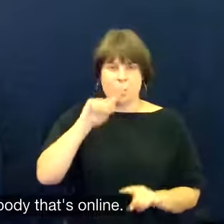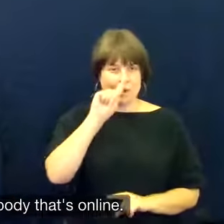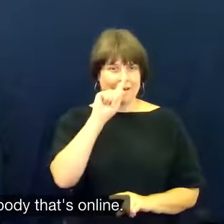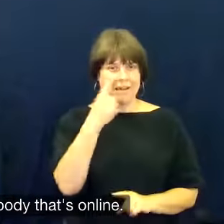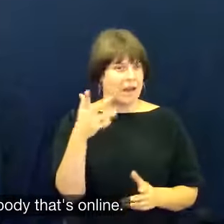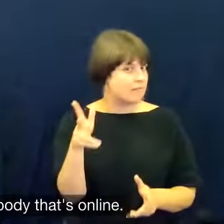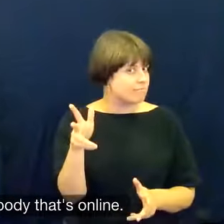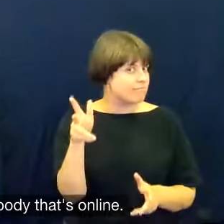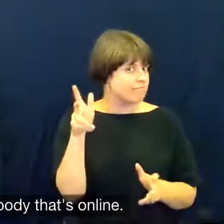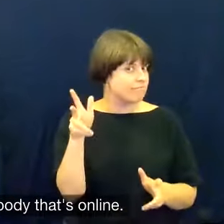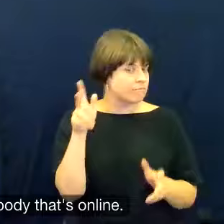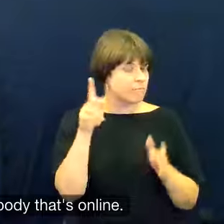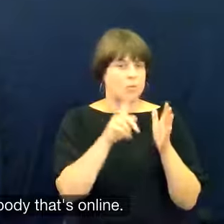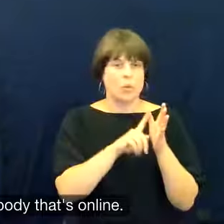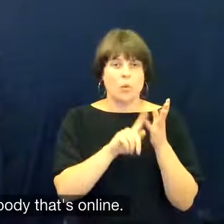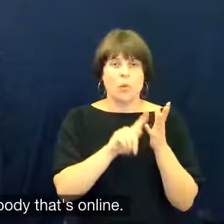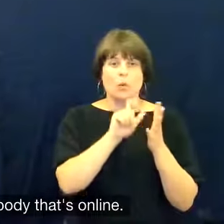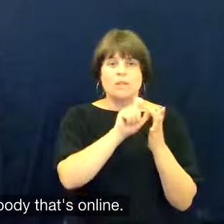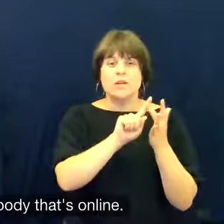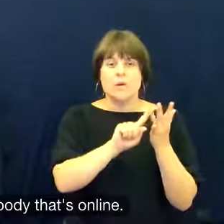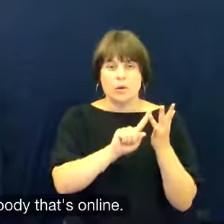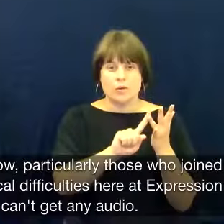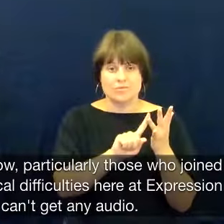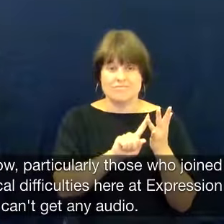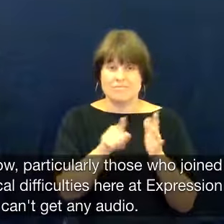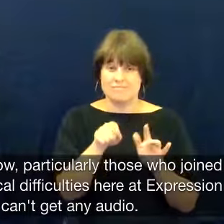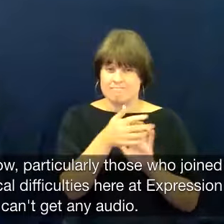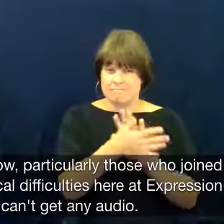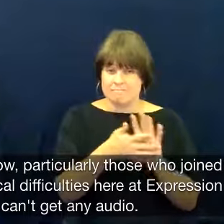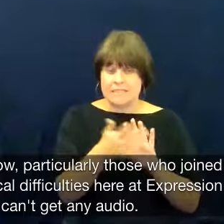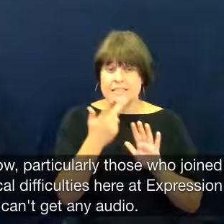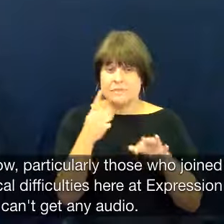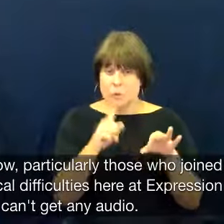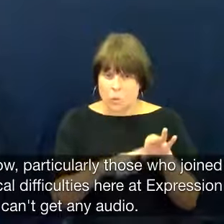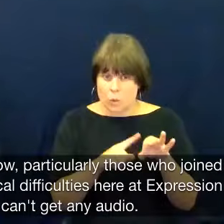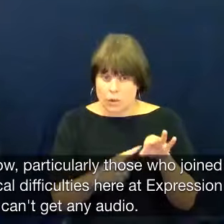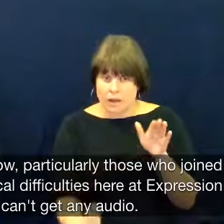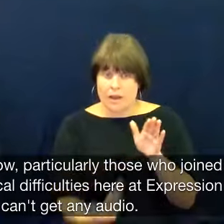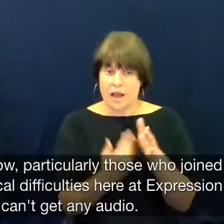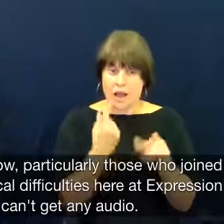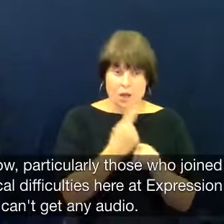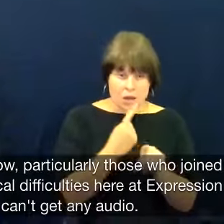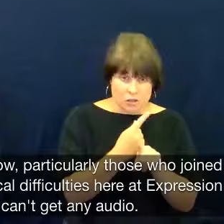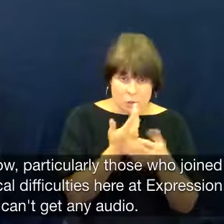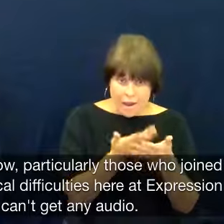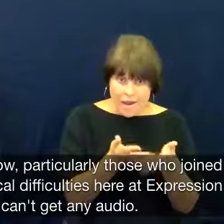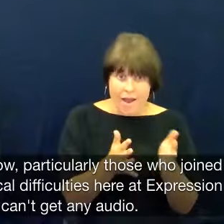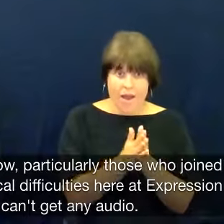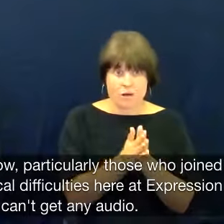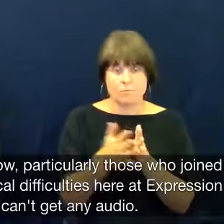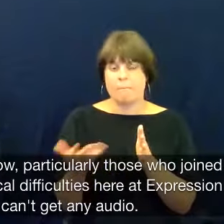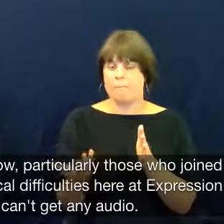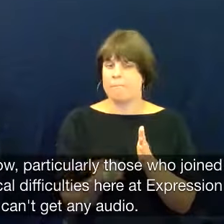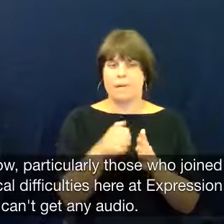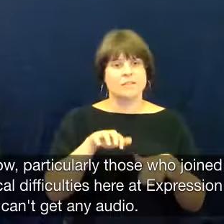any audio. So if you have a question or comment, the only way to give that question or comment is typing in